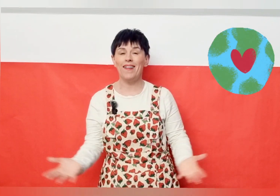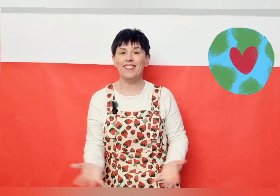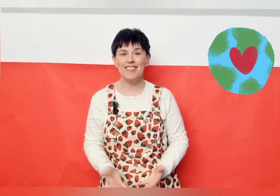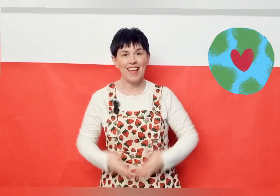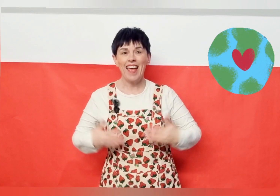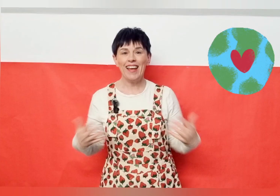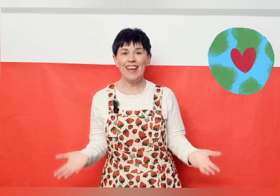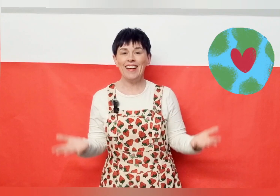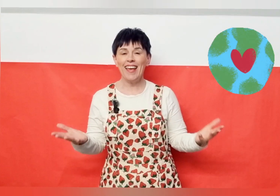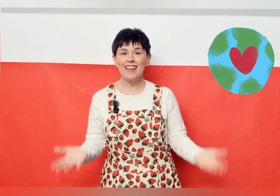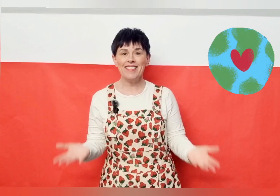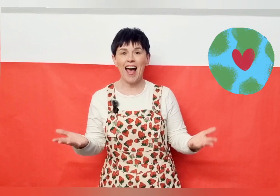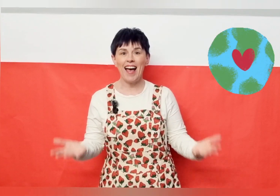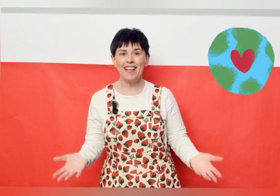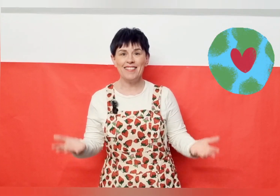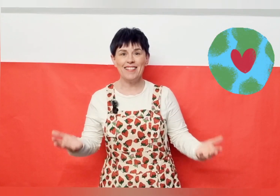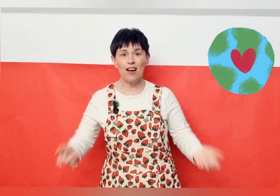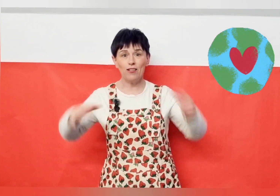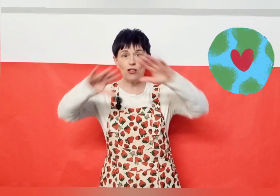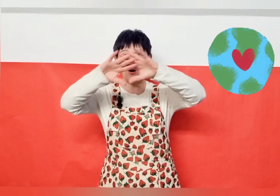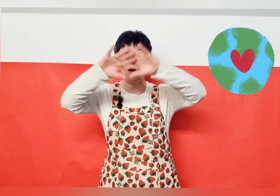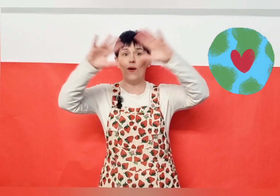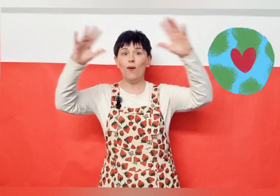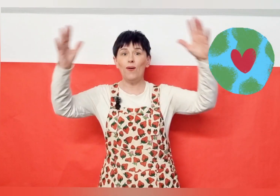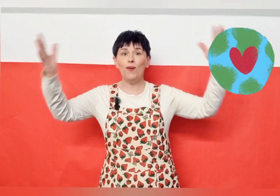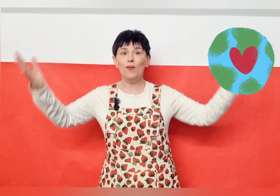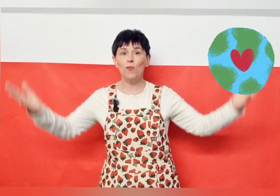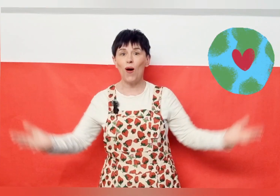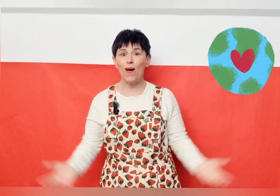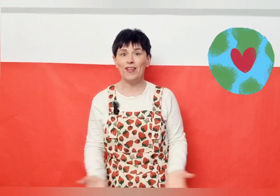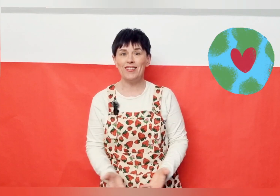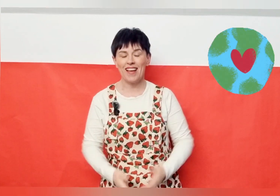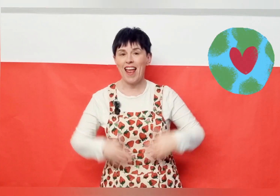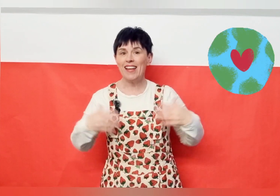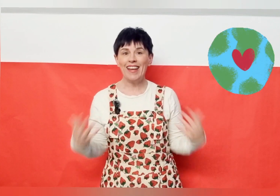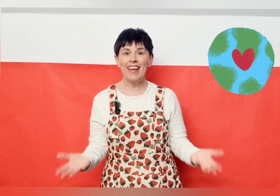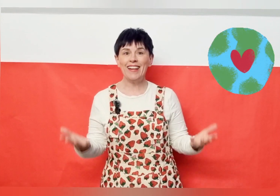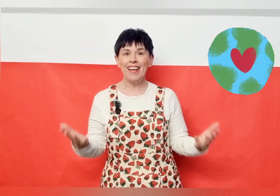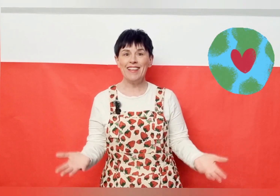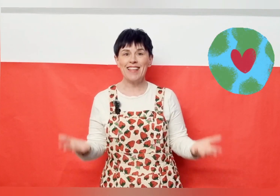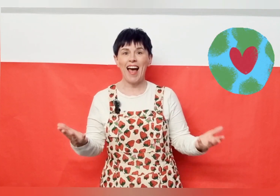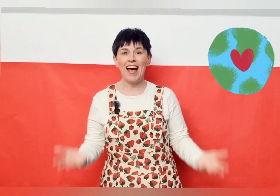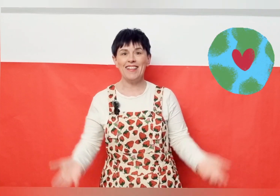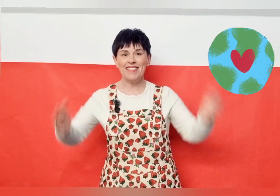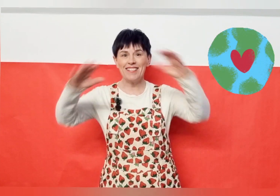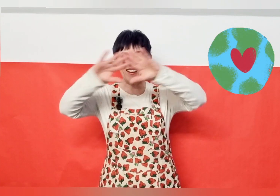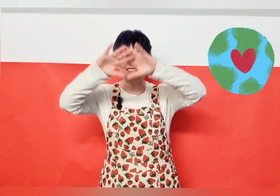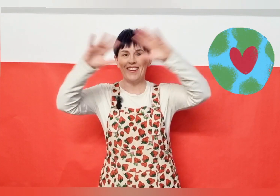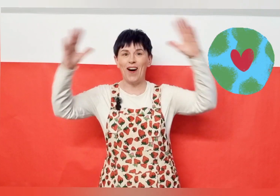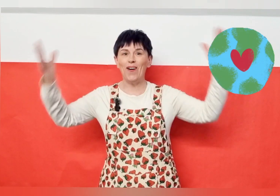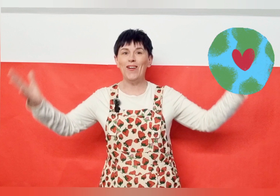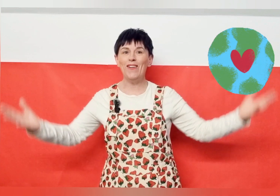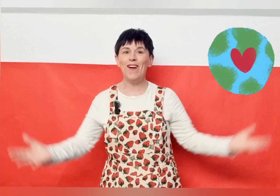world in His hands. He's got the whole world in His hands. He's got the whole